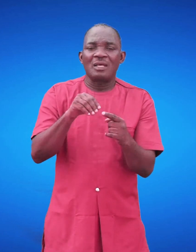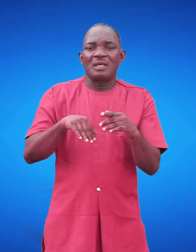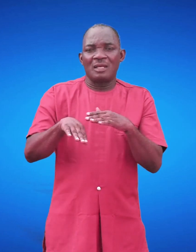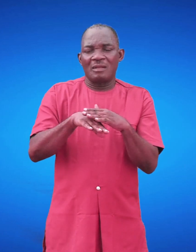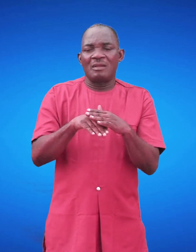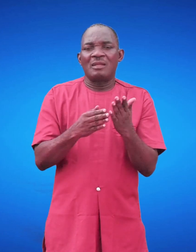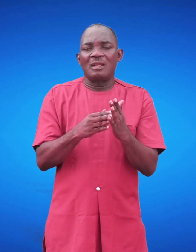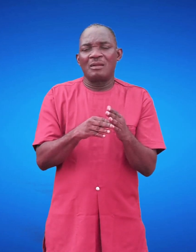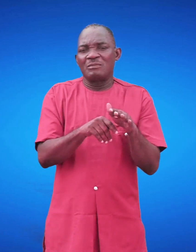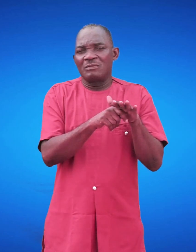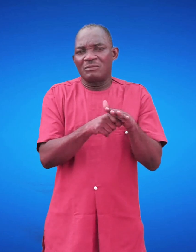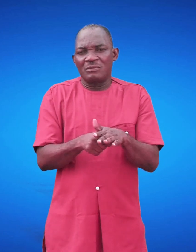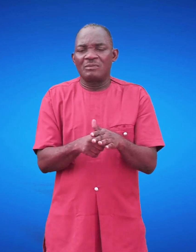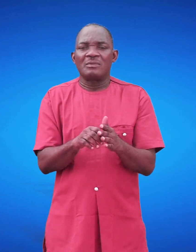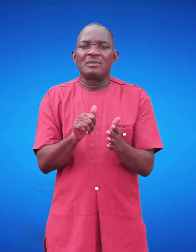underpinning this policy.